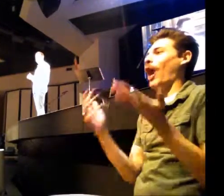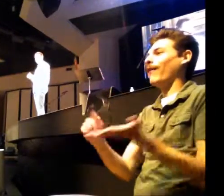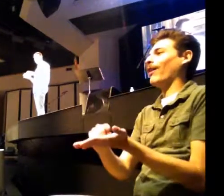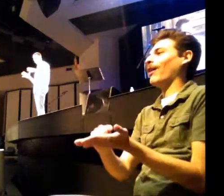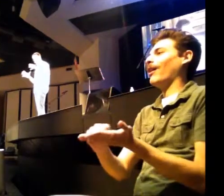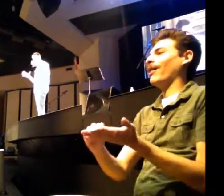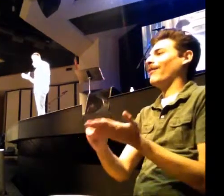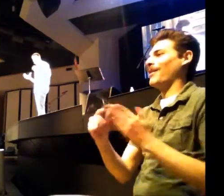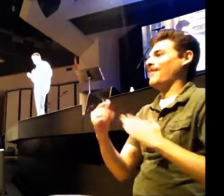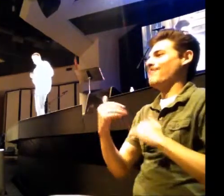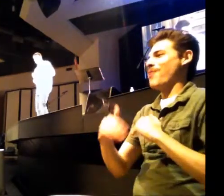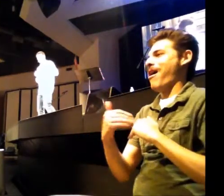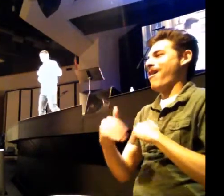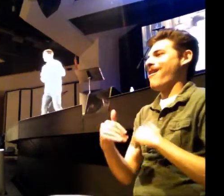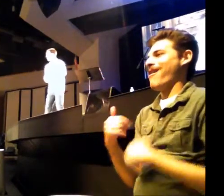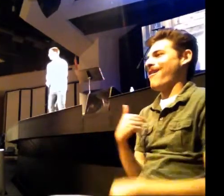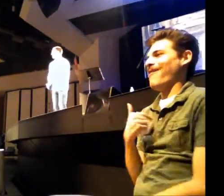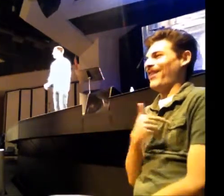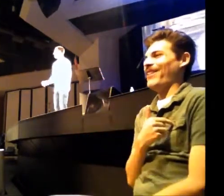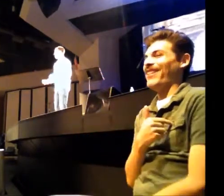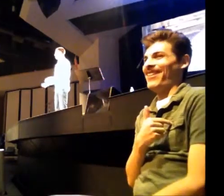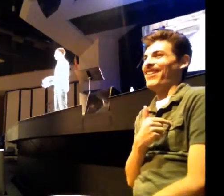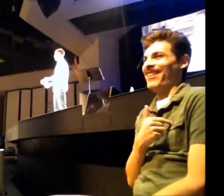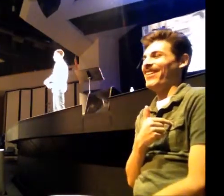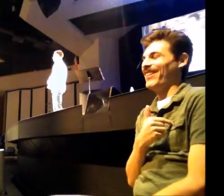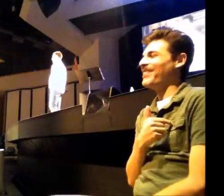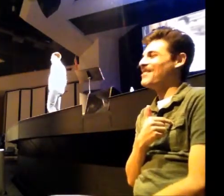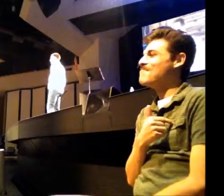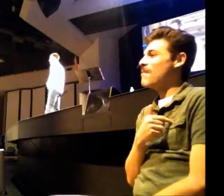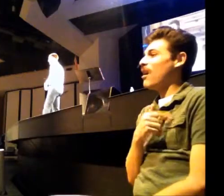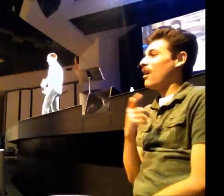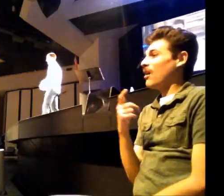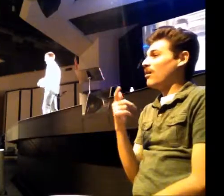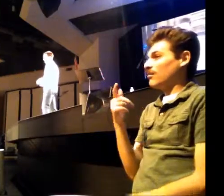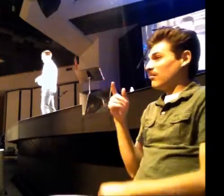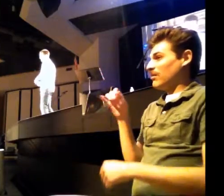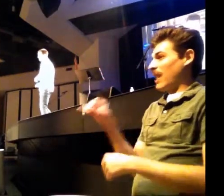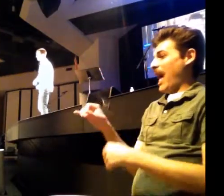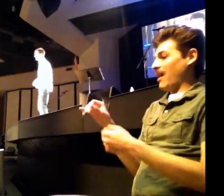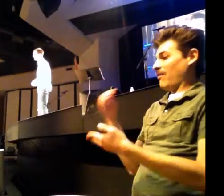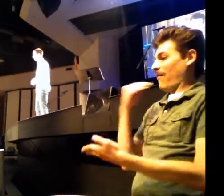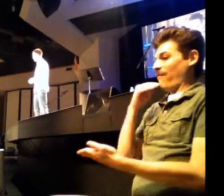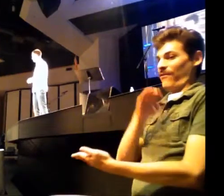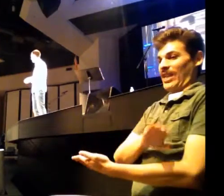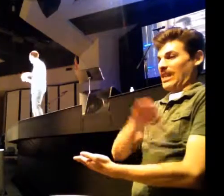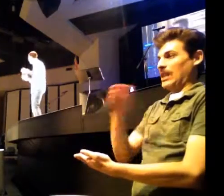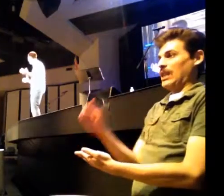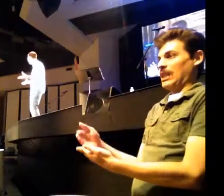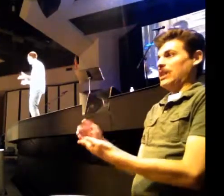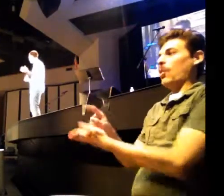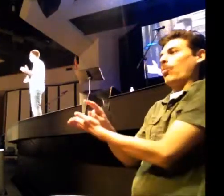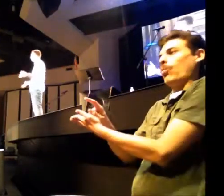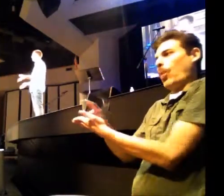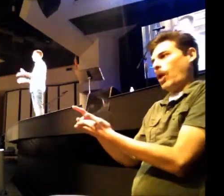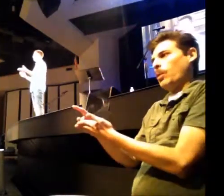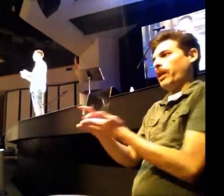days. And that's what this was. You were only to eat unleavened bread for the next 7 days, should you choose to consume bread. And in the very end, you all gather together